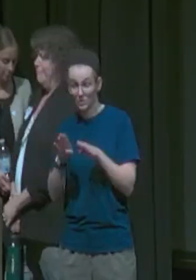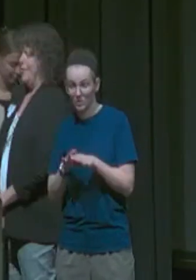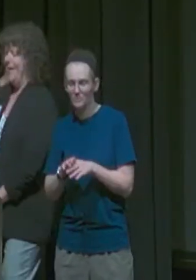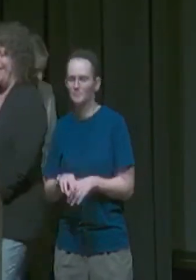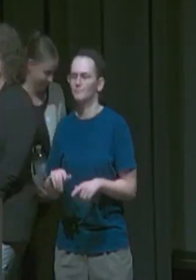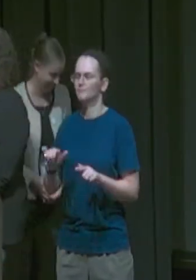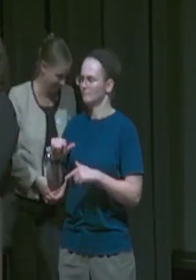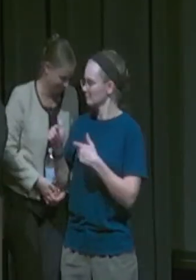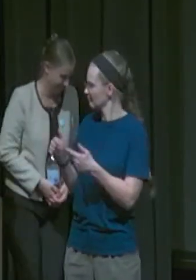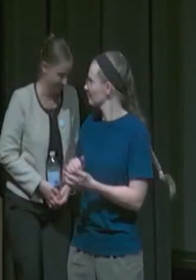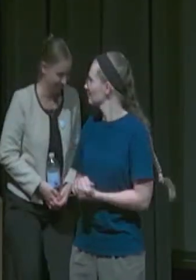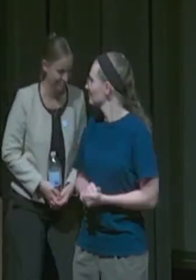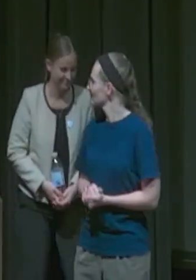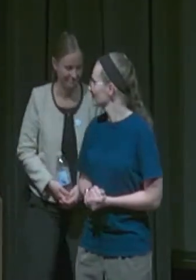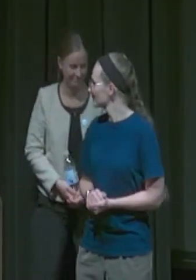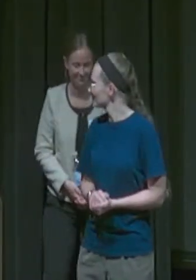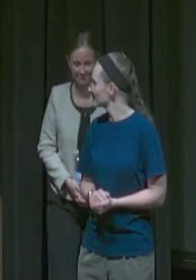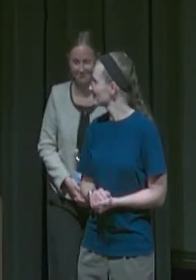take count.